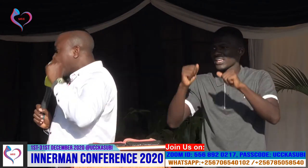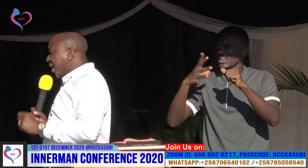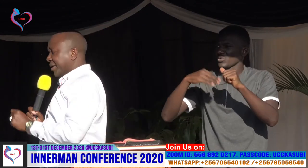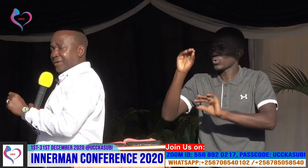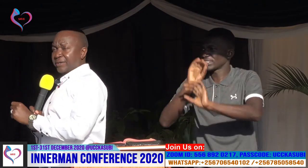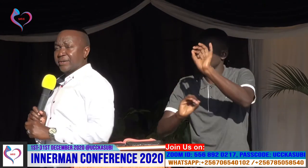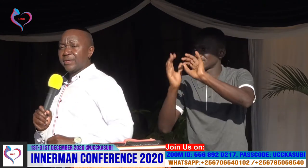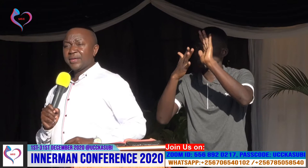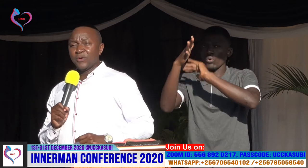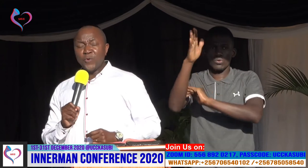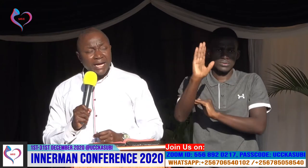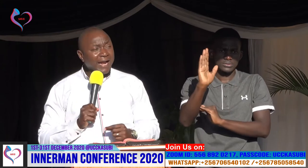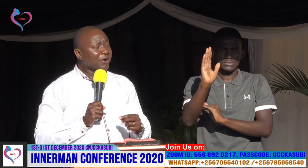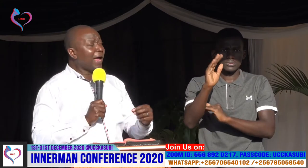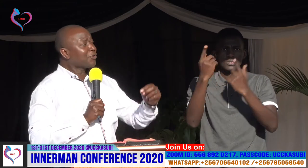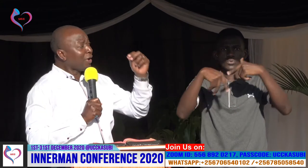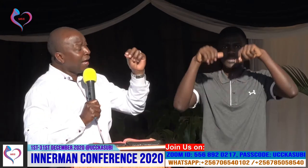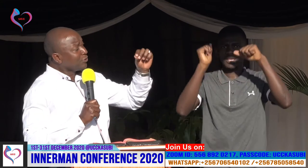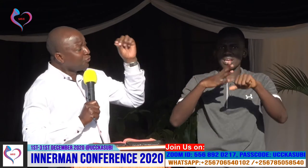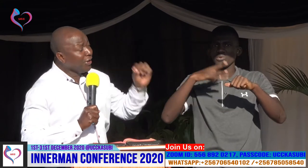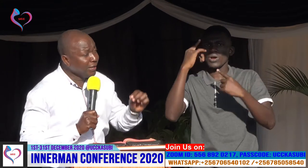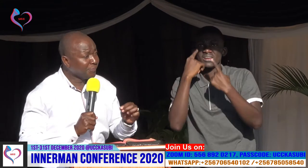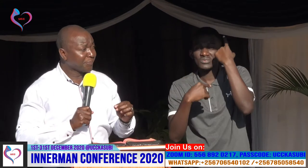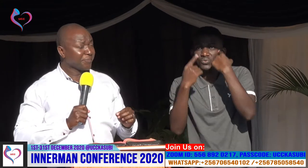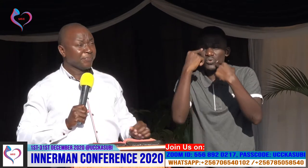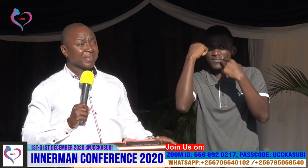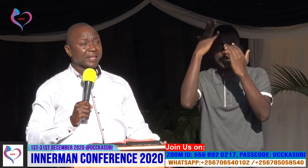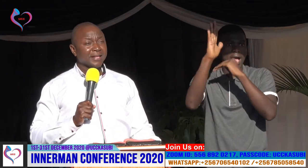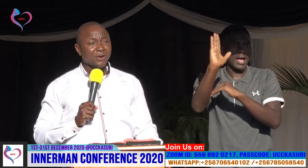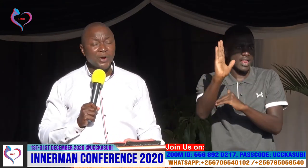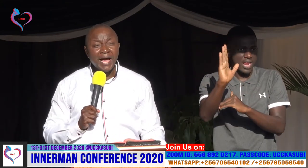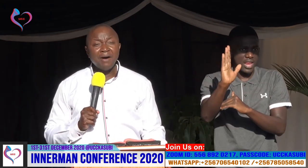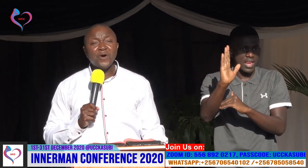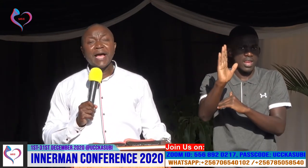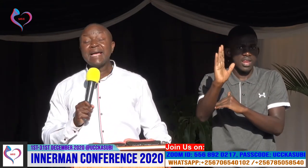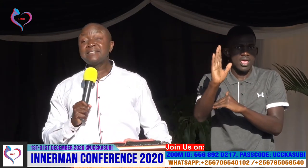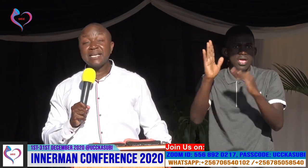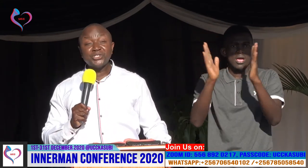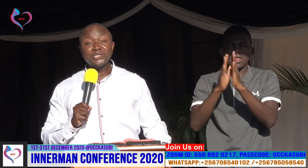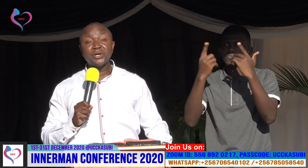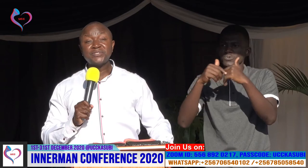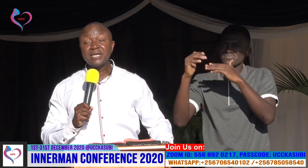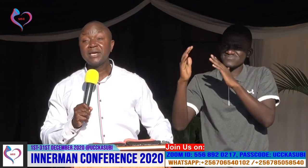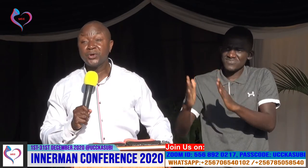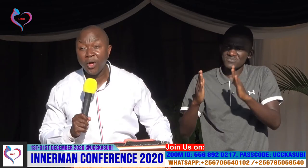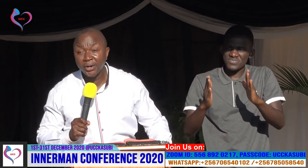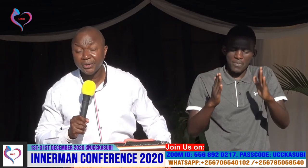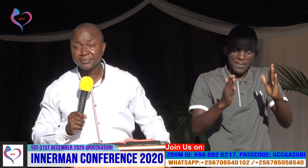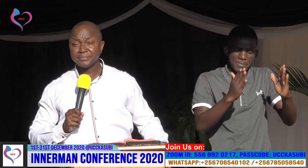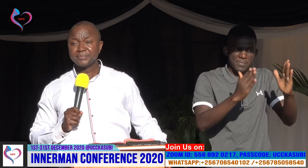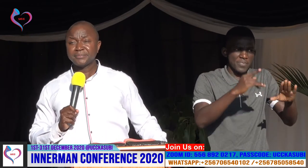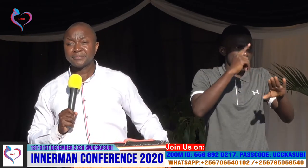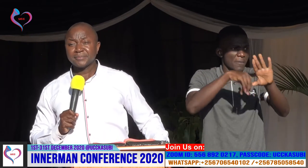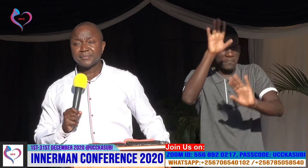seek God. Tusobola kugenda tunonya mukama. We can cry out for him. Tusobola kumukabirira. We have organized sessions of seeking God.